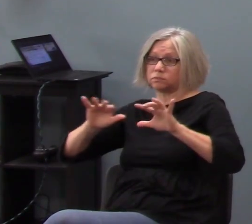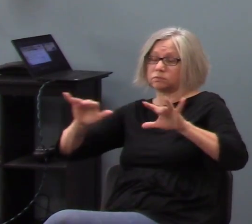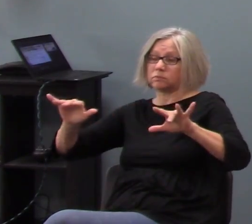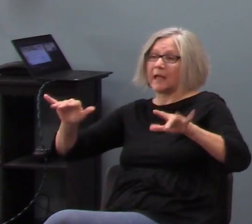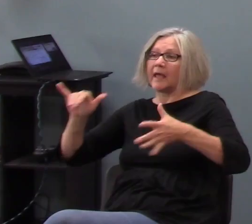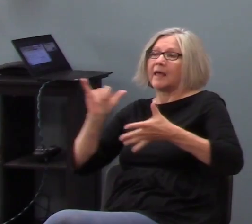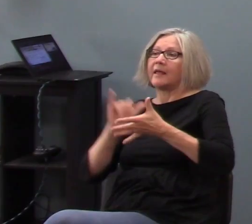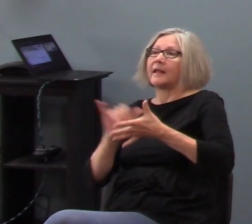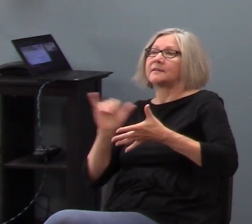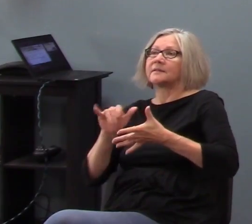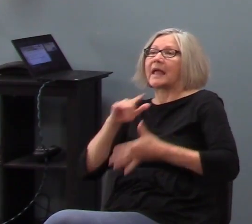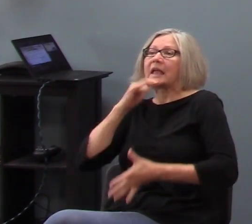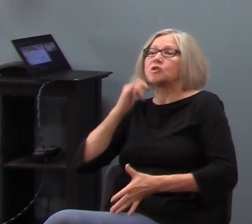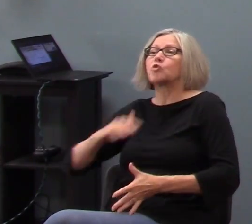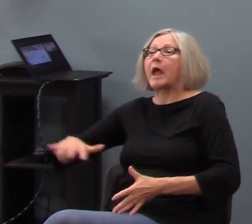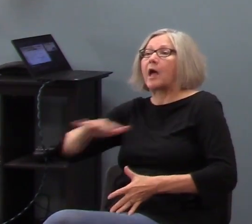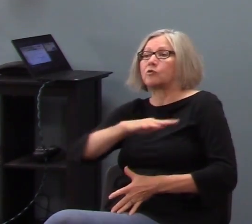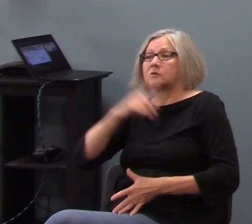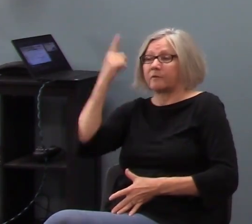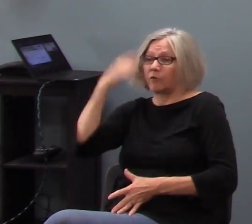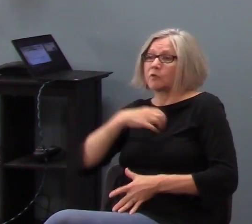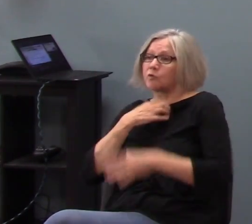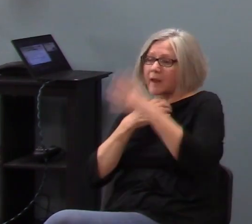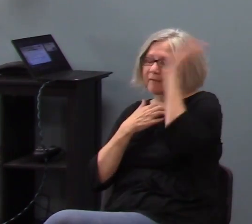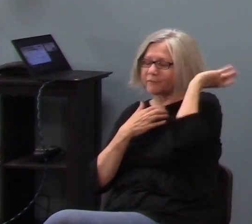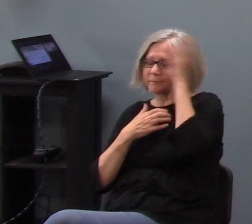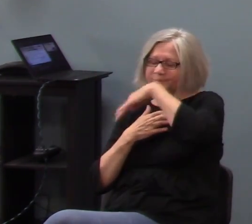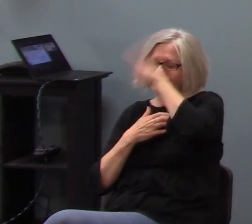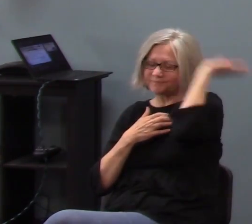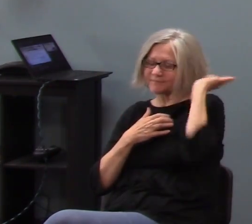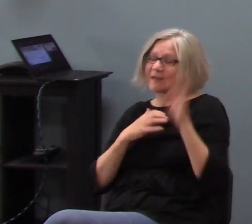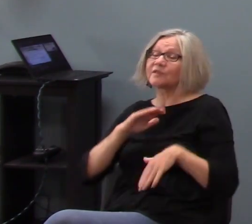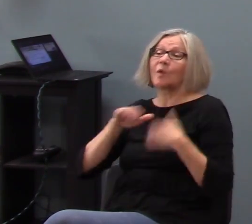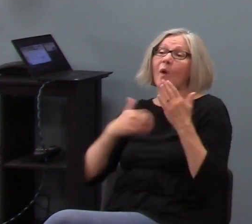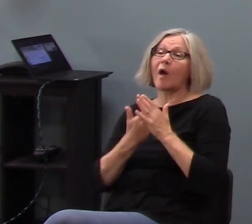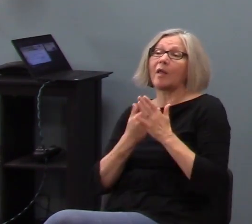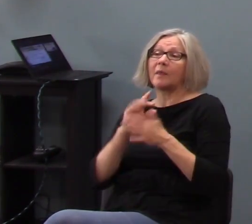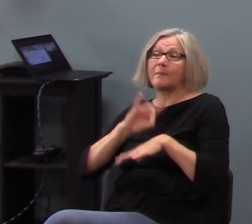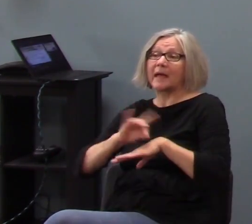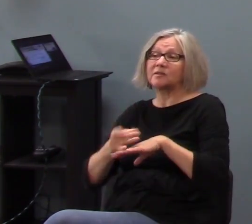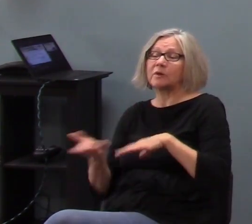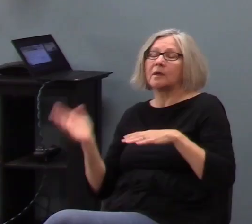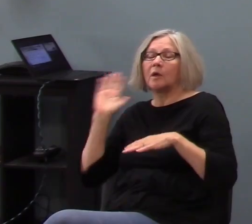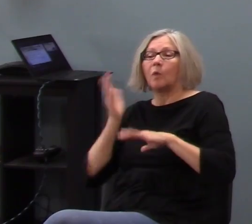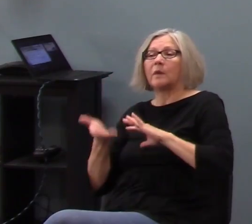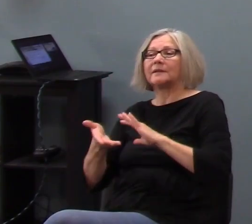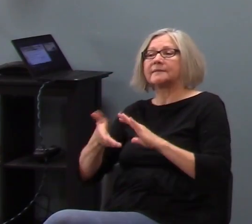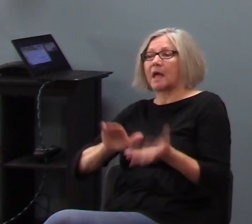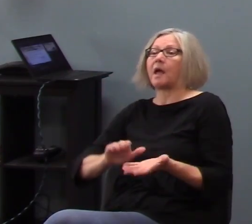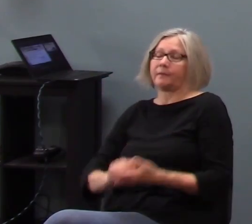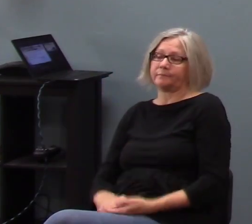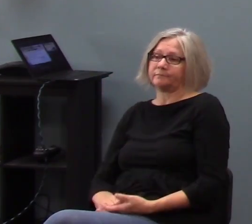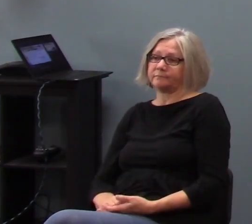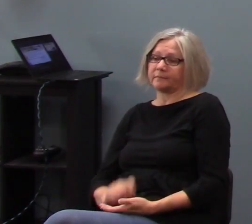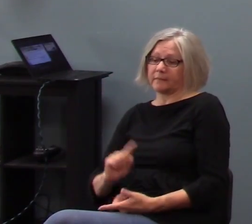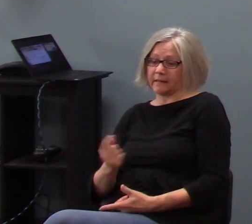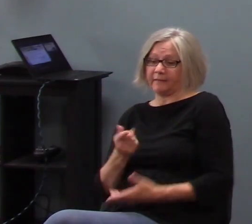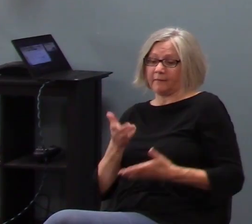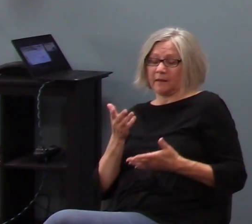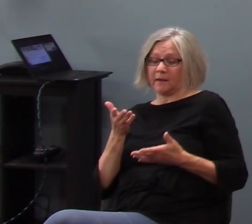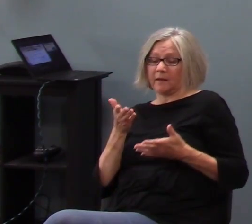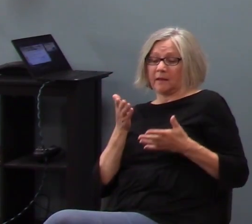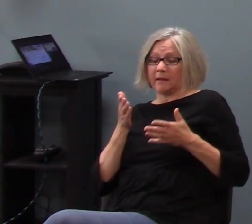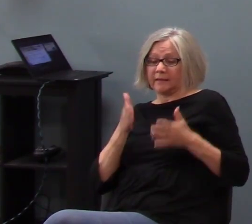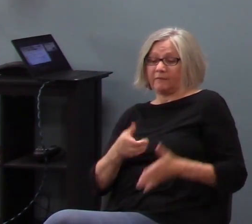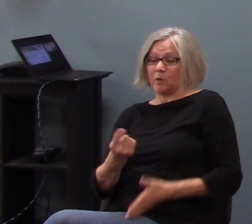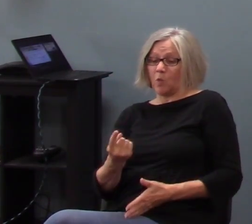That's like a drought for the giraffe, right? So all of the bacteria that aren't resistant to this die off, leaving only one that's not. Okay, so we see these parts of